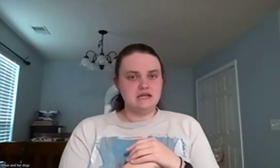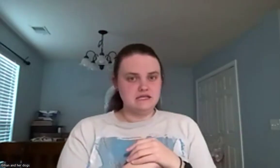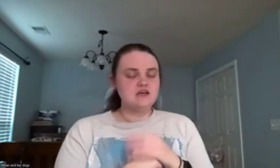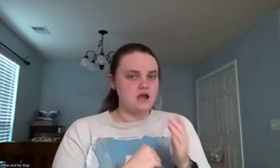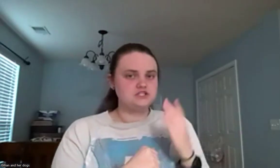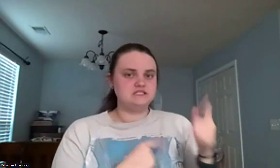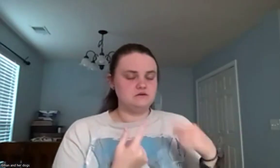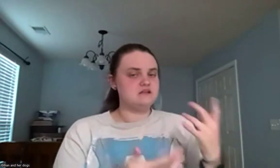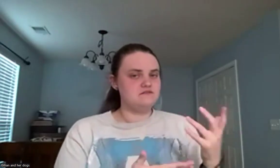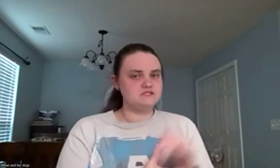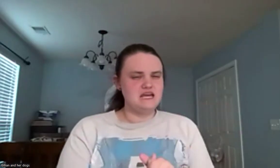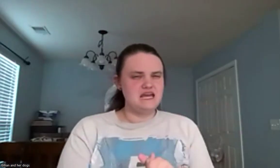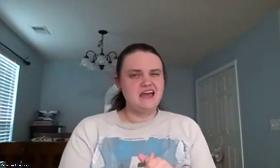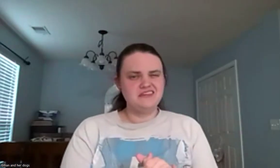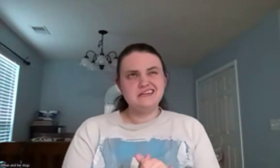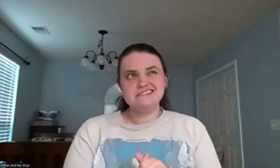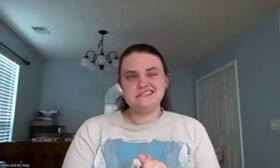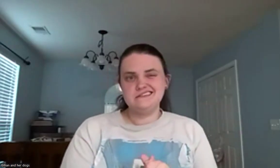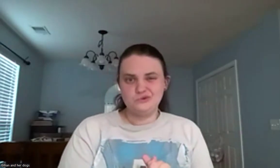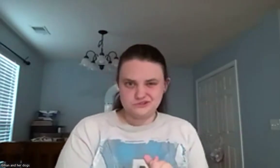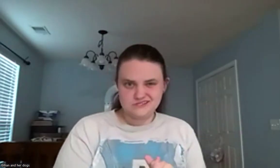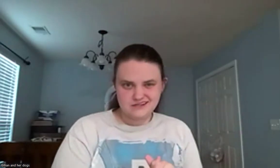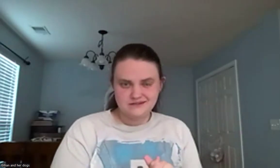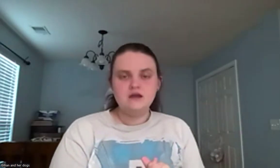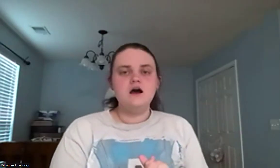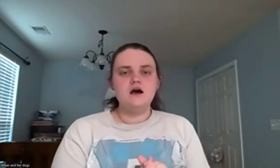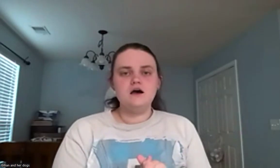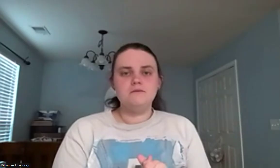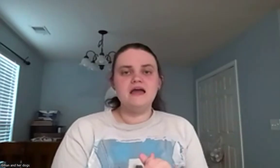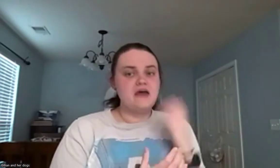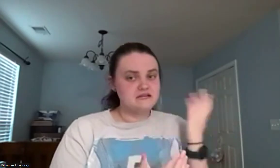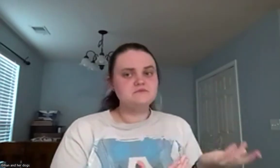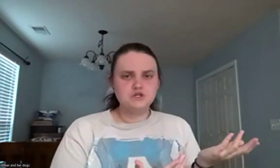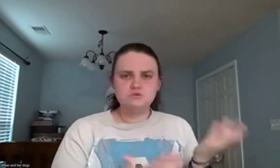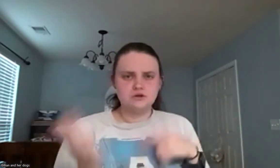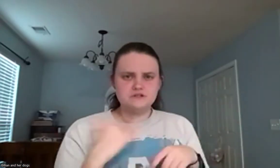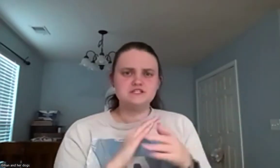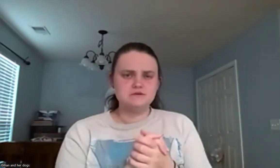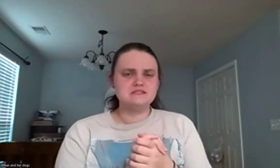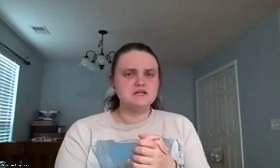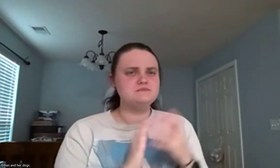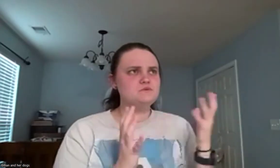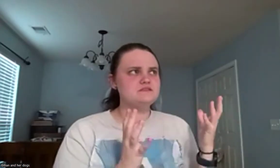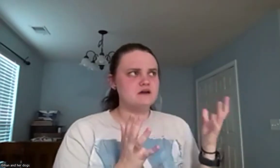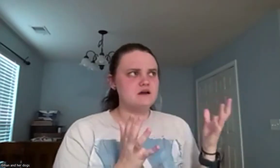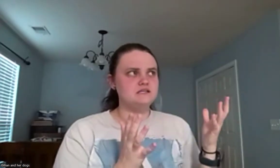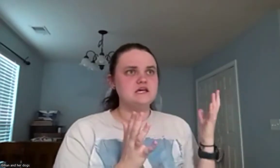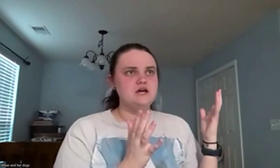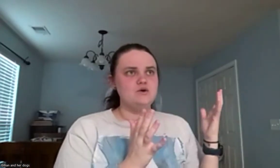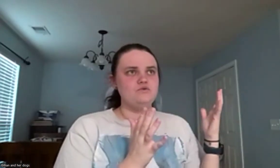is actually still a sign for today. I think it is a slightly older sign. And that is something you will notice too, is sometimes with signs, there